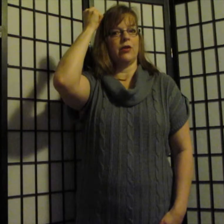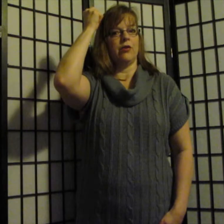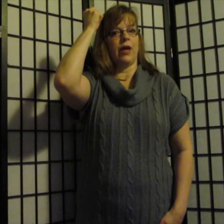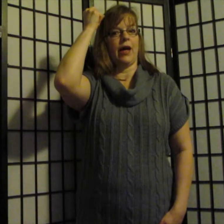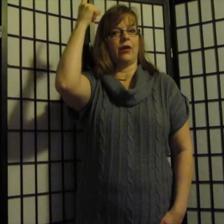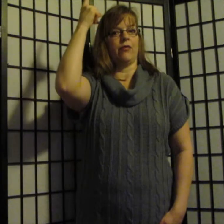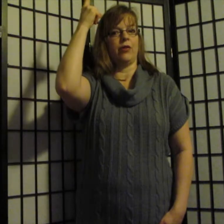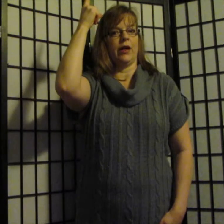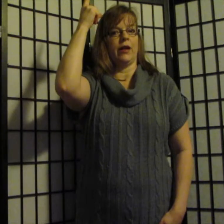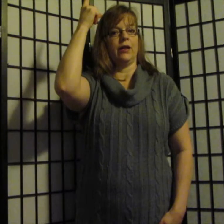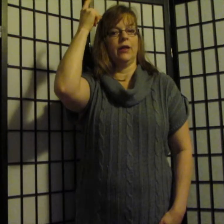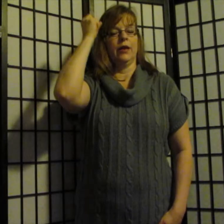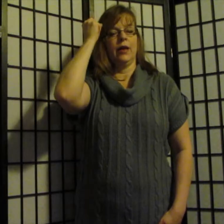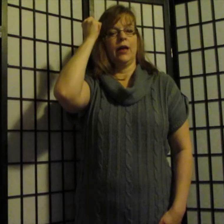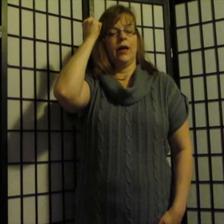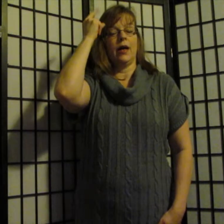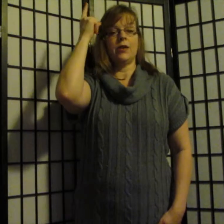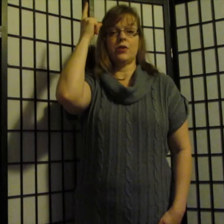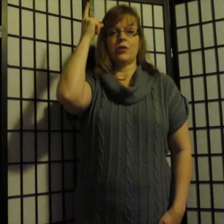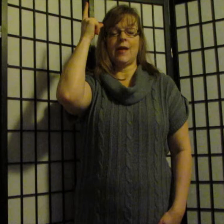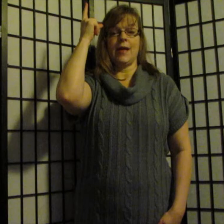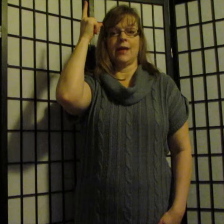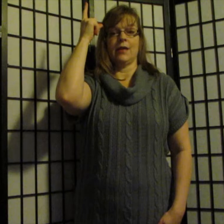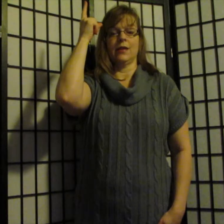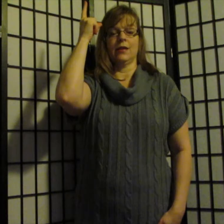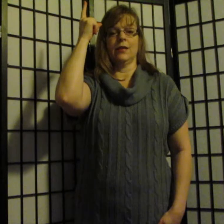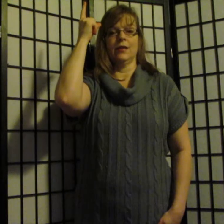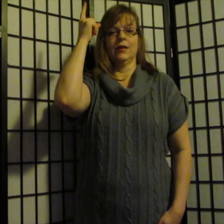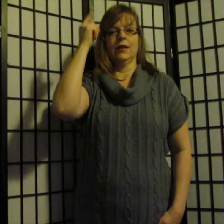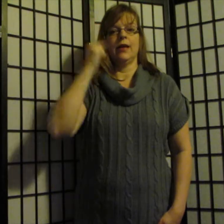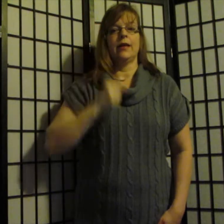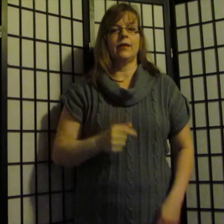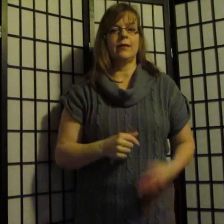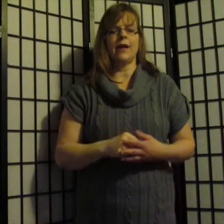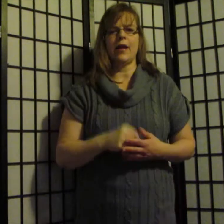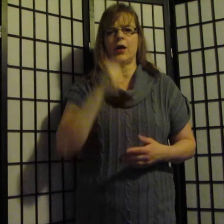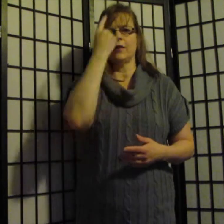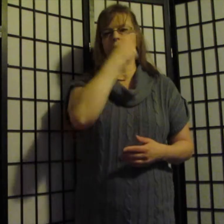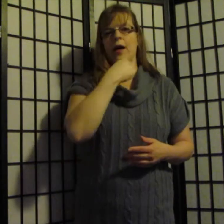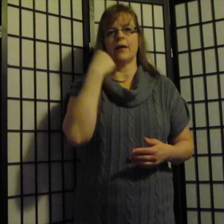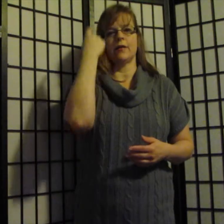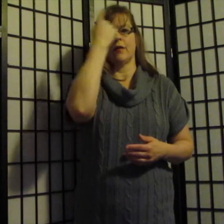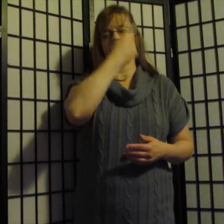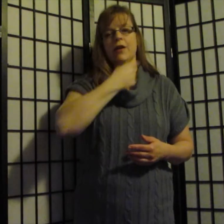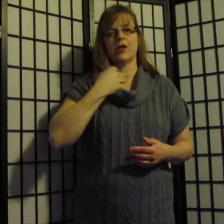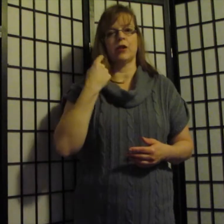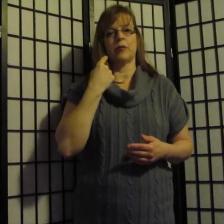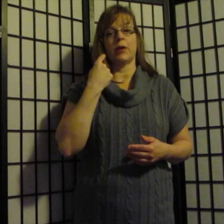do it at your forehead. Understand. This sign also has facial